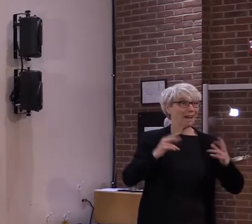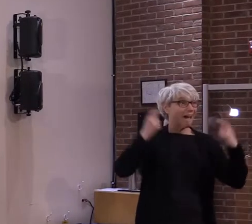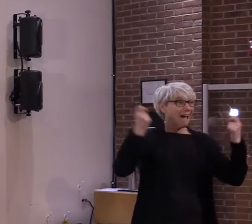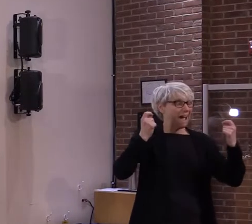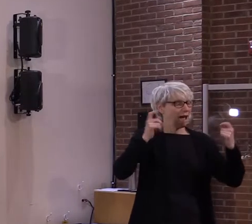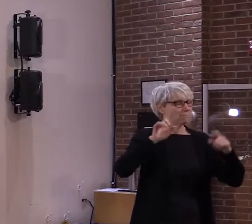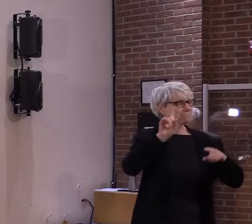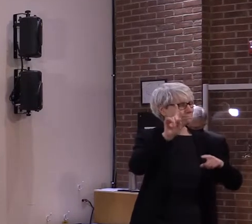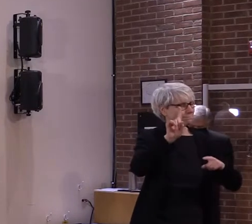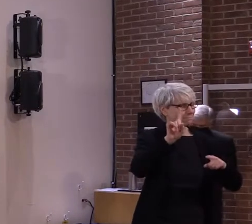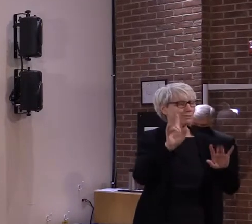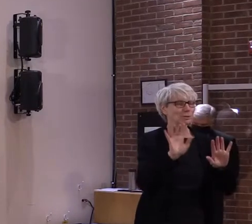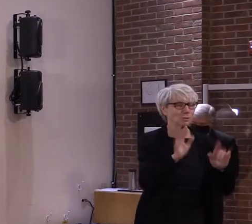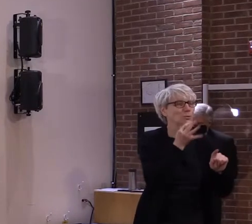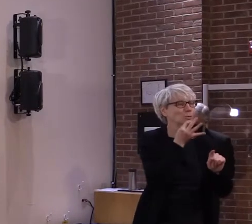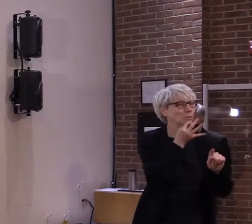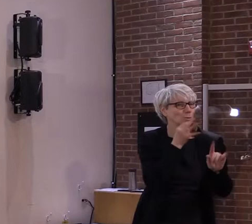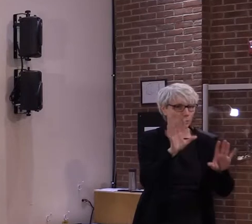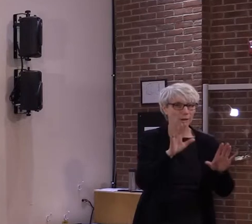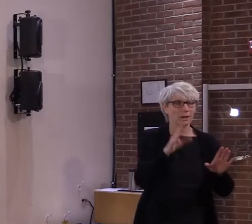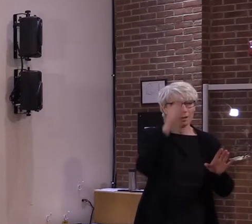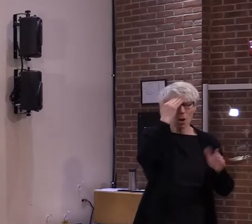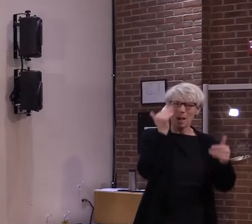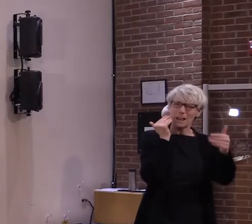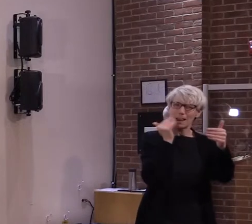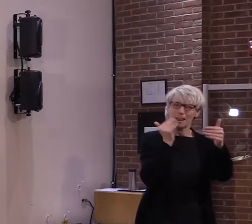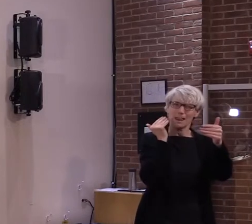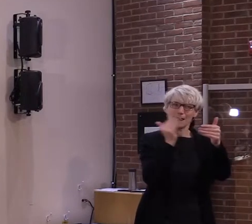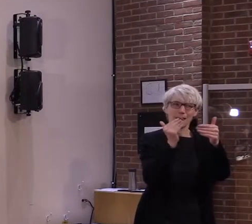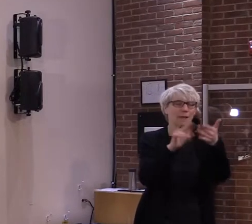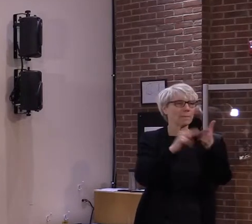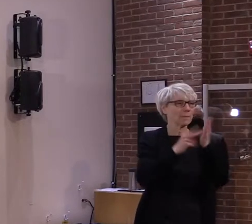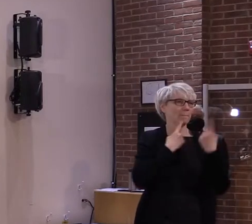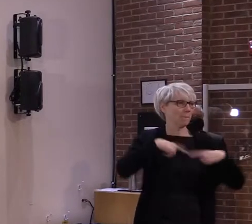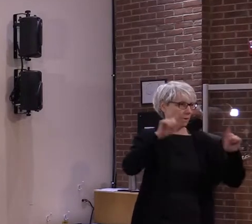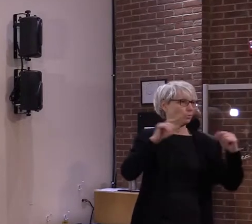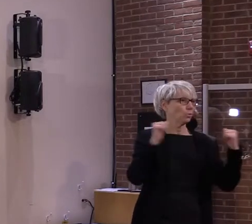that knowing how close we are means we can make this happen together.